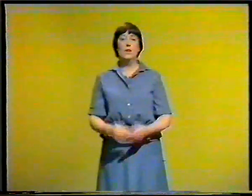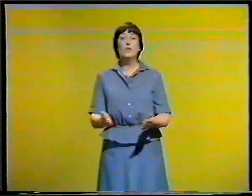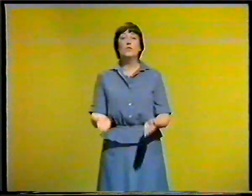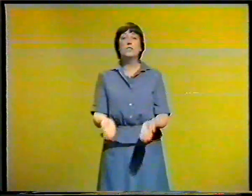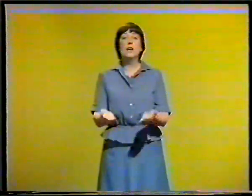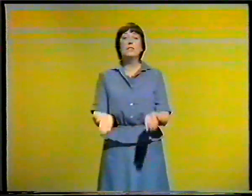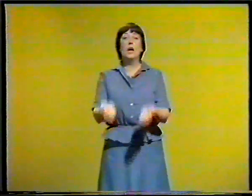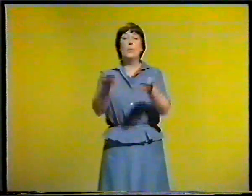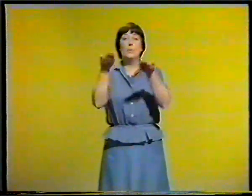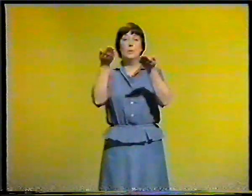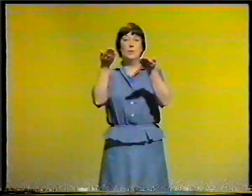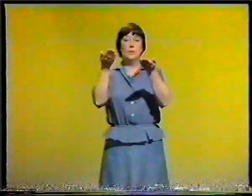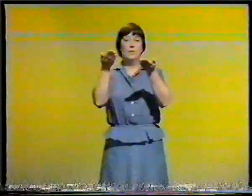To stand up.